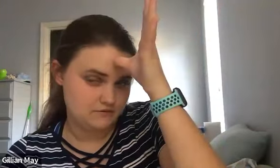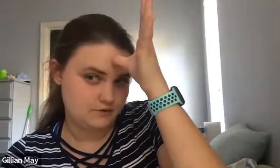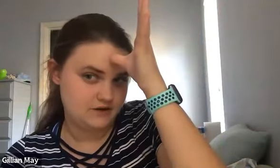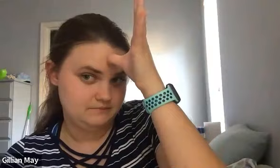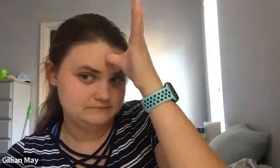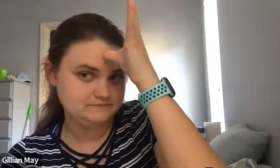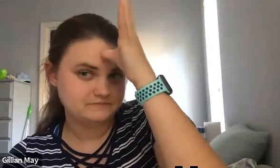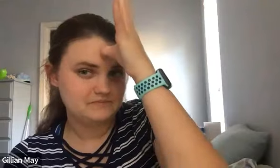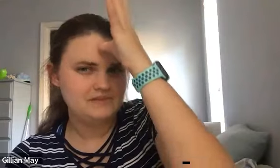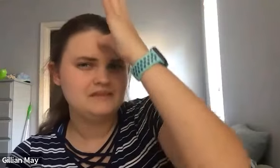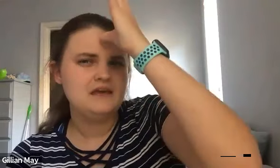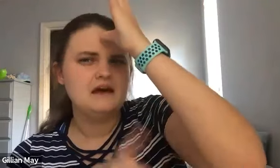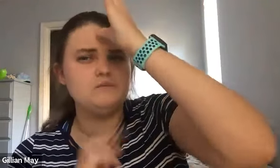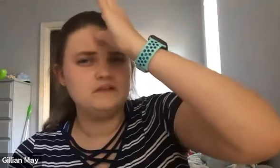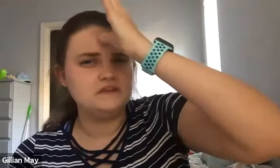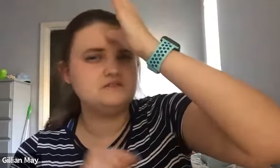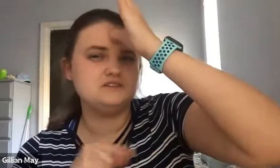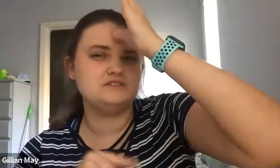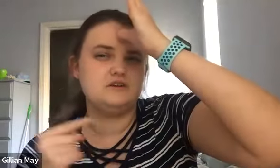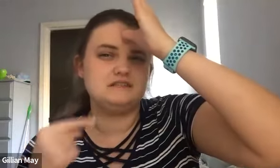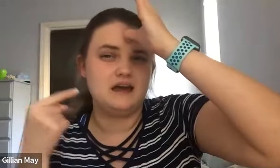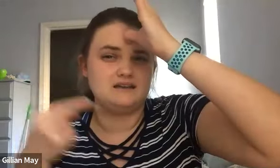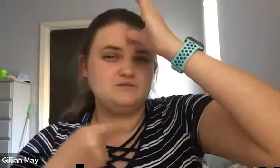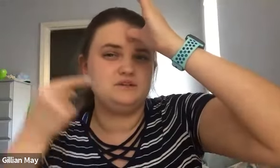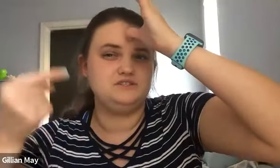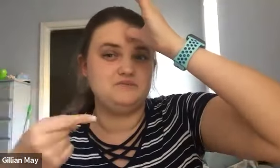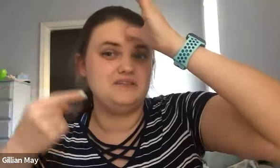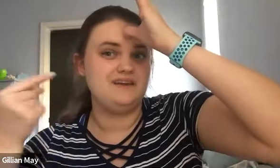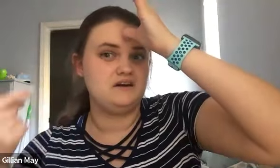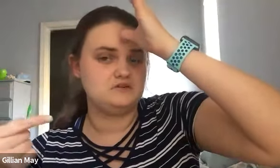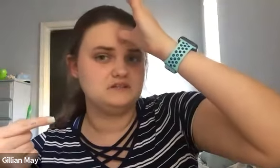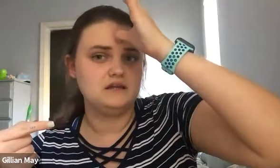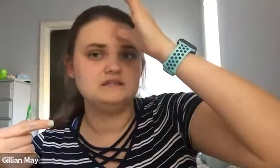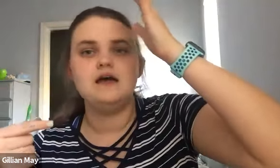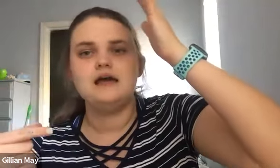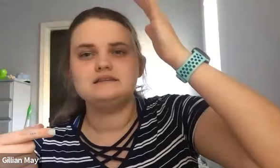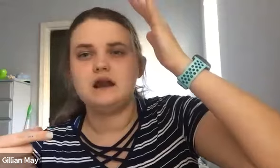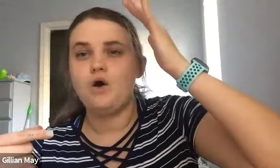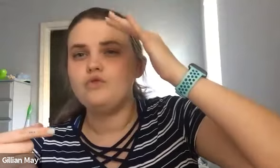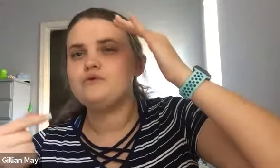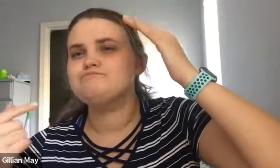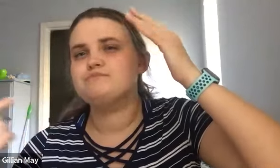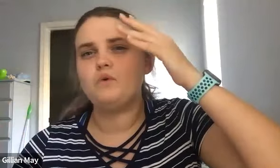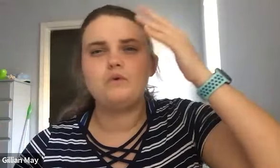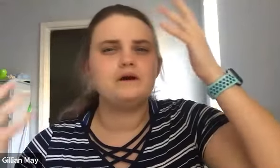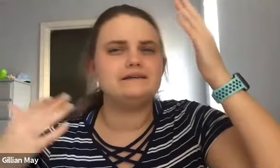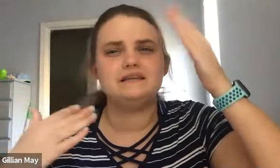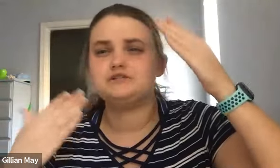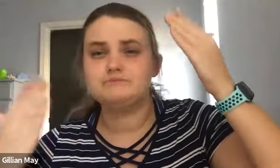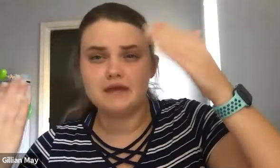forehead. And one thing you'll start to notice as we're doing the other signs is that all the